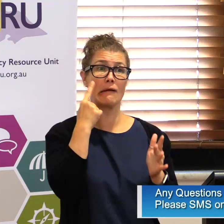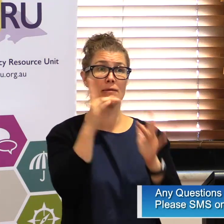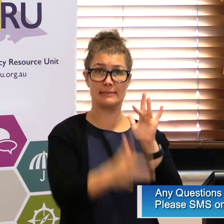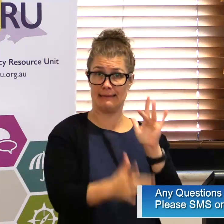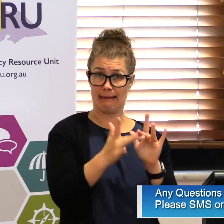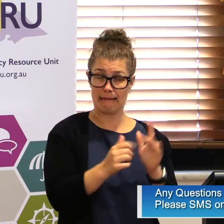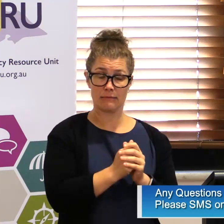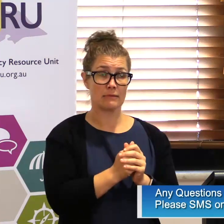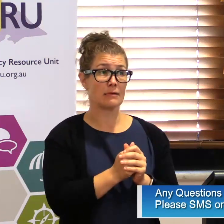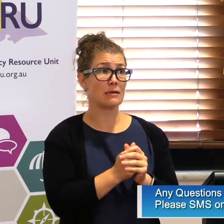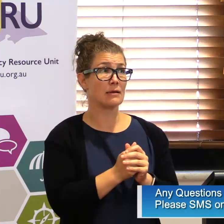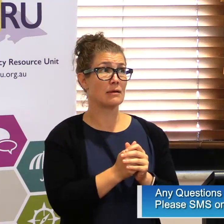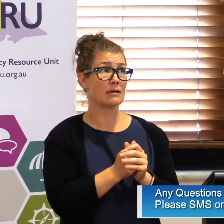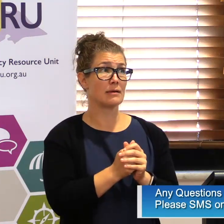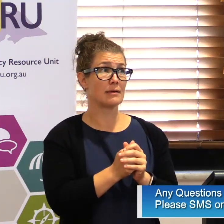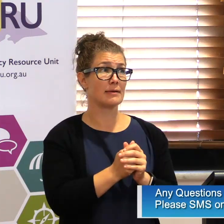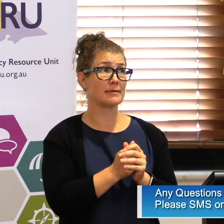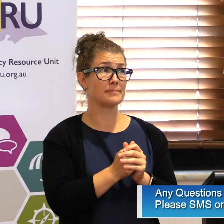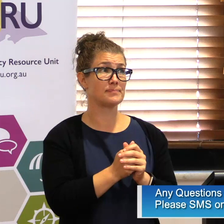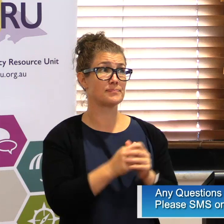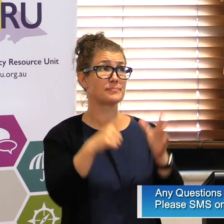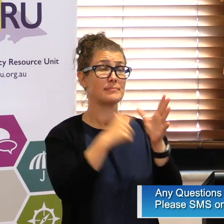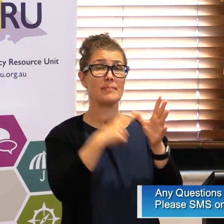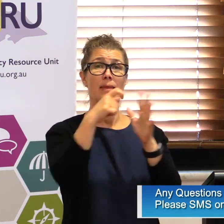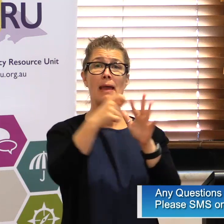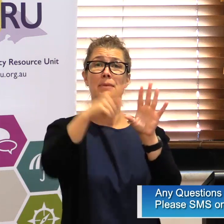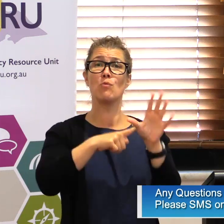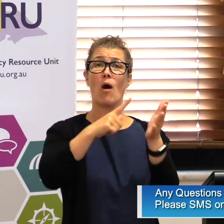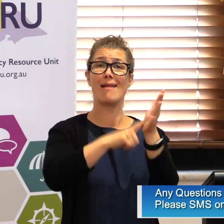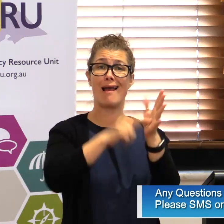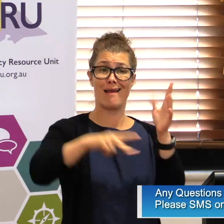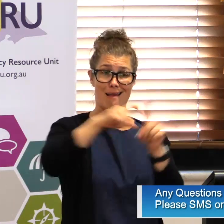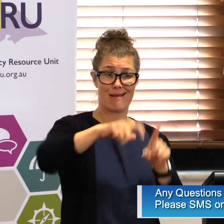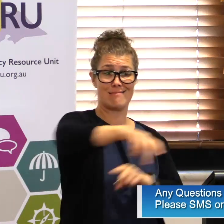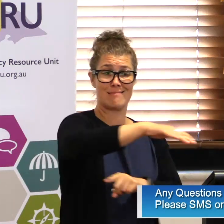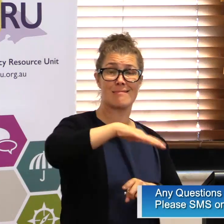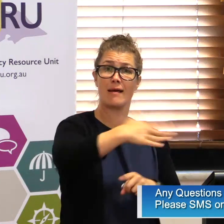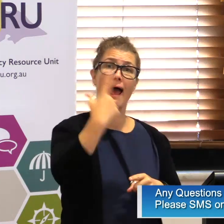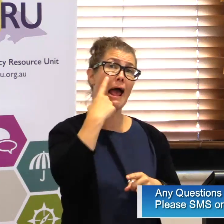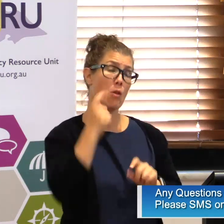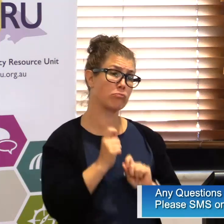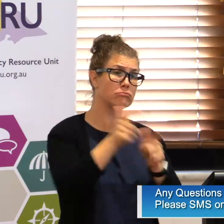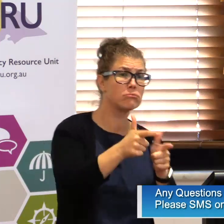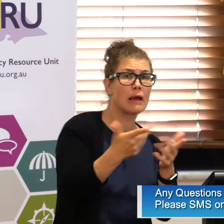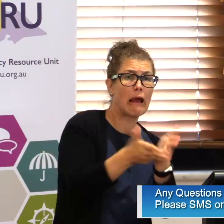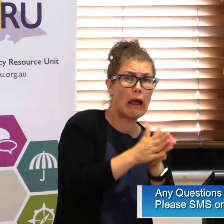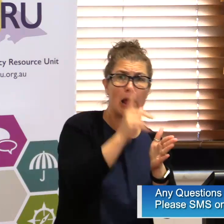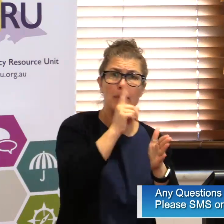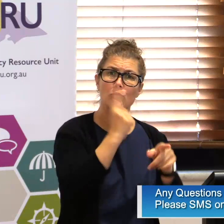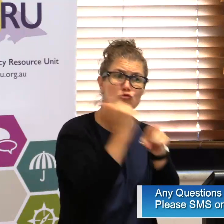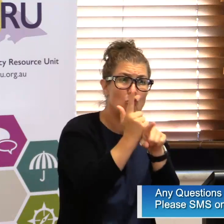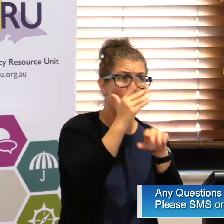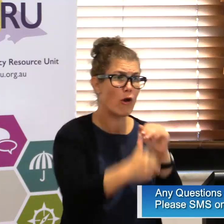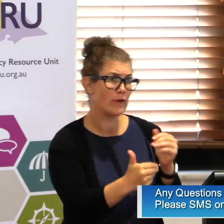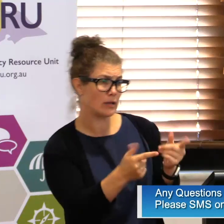that. But that was a seminal piece. We actually went into the APY lands, and it actually looked about how people spoke about people